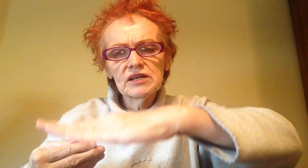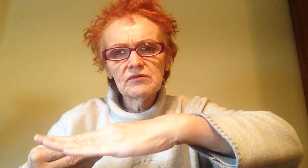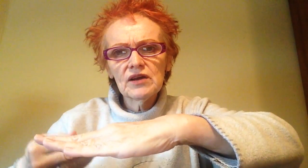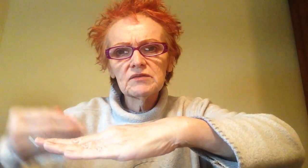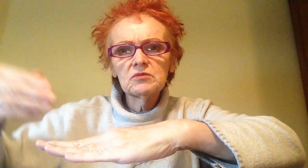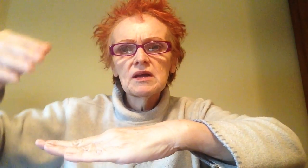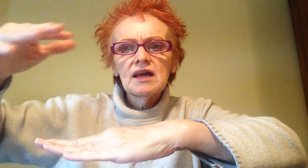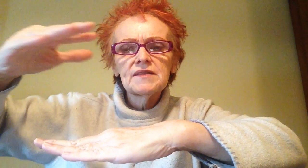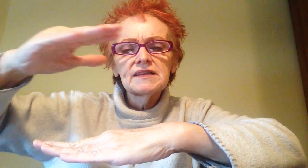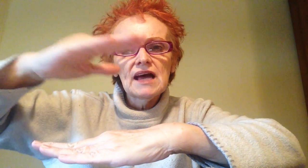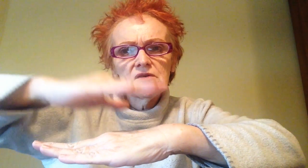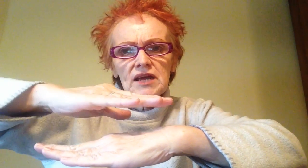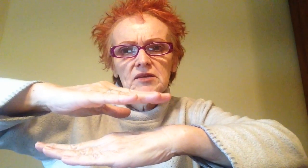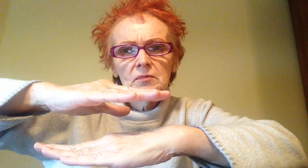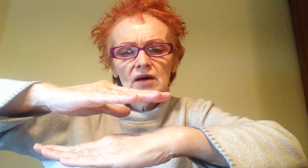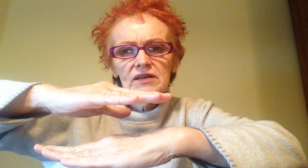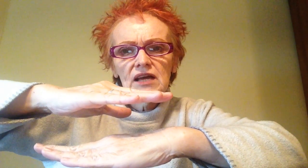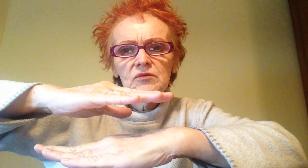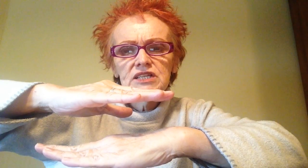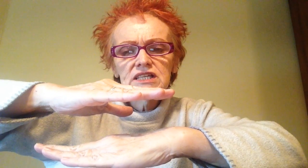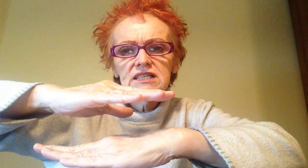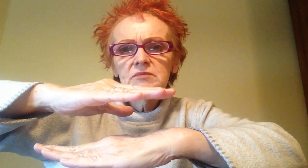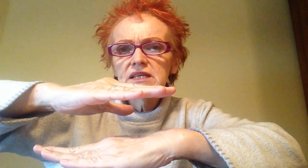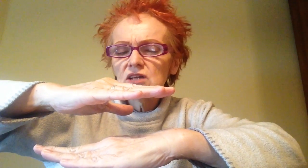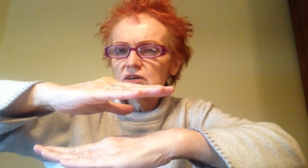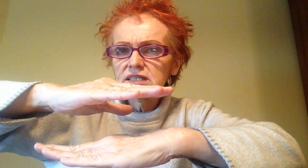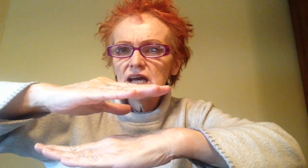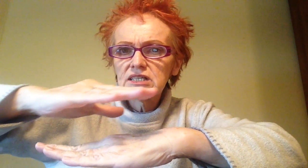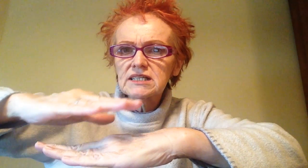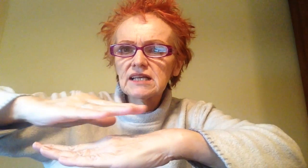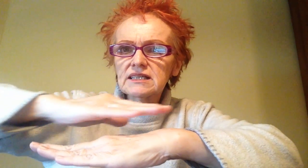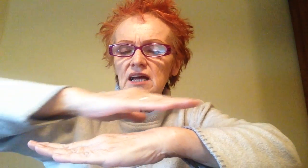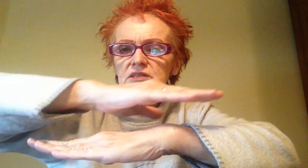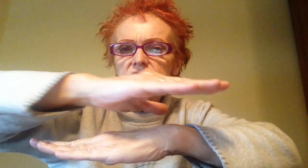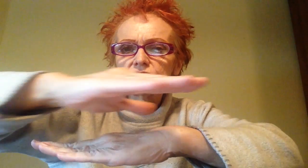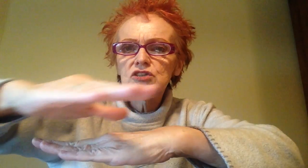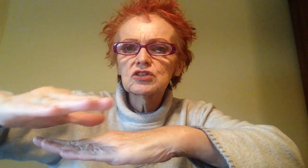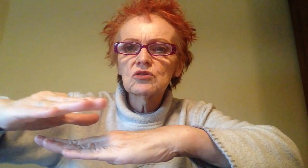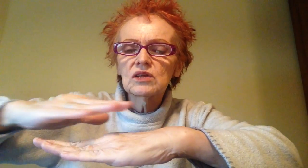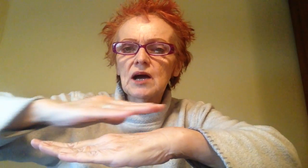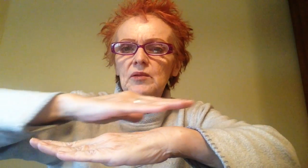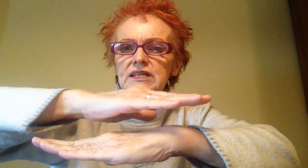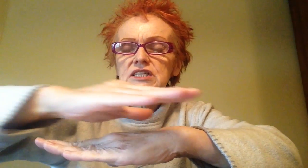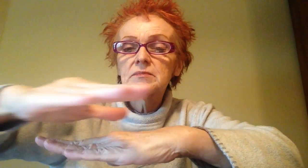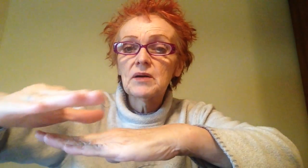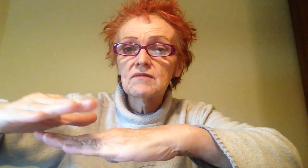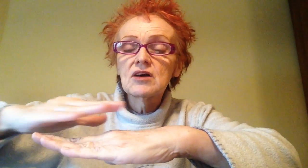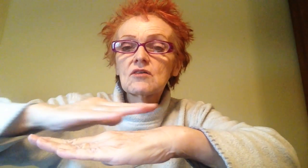in front of you, and then the other hand above it like we just did, but it's not going to touch. Instead, this time it's just going to circle a couple inches above